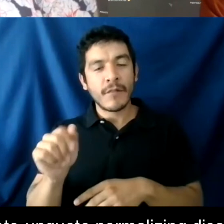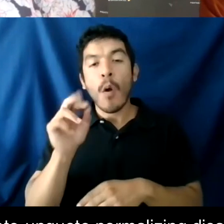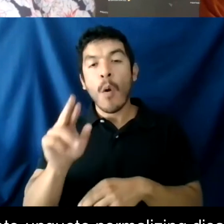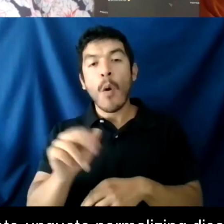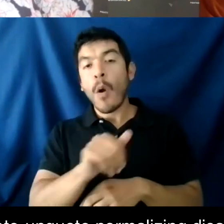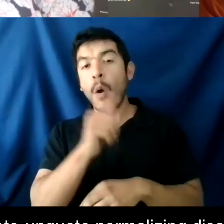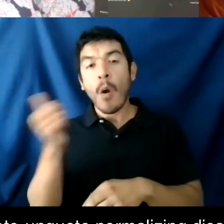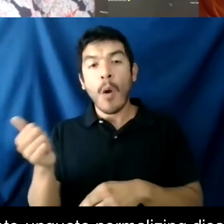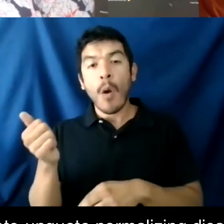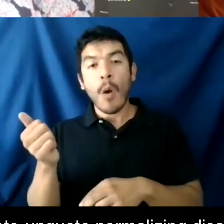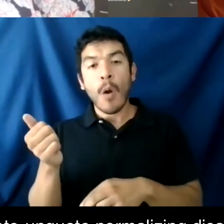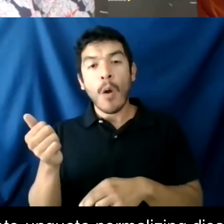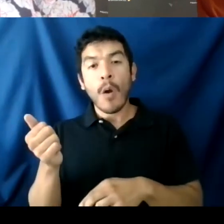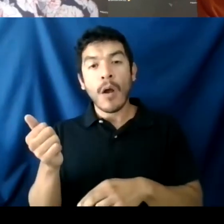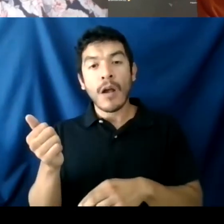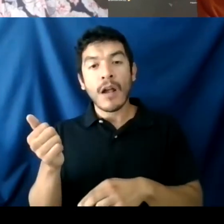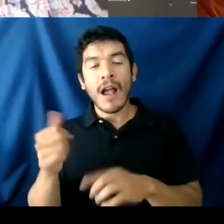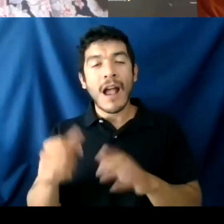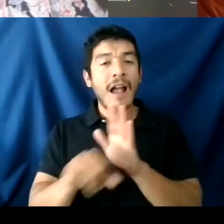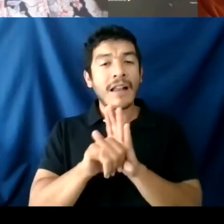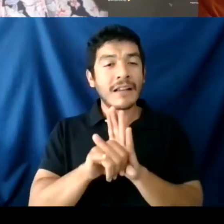other marginalized identities?